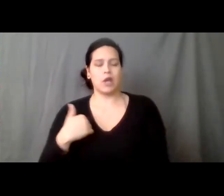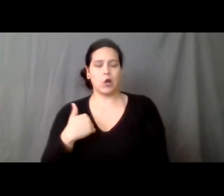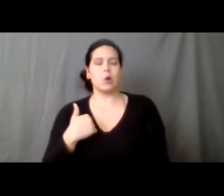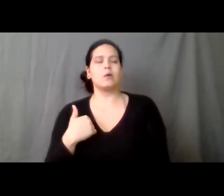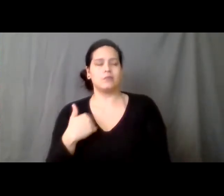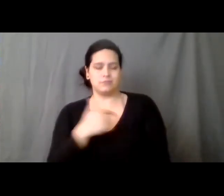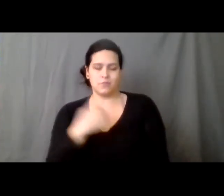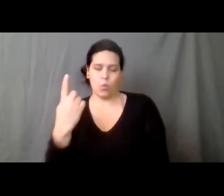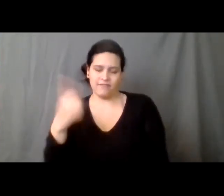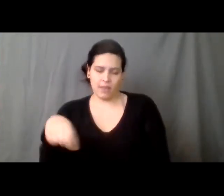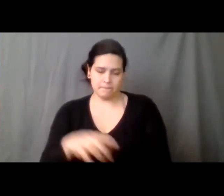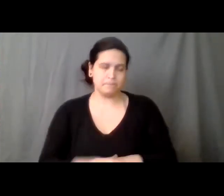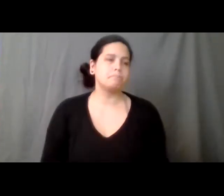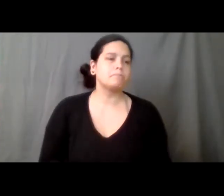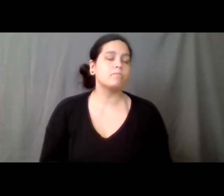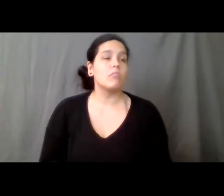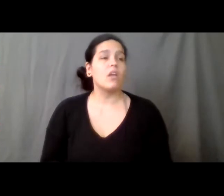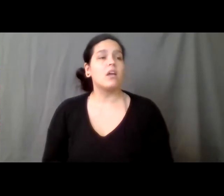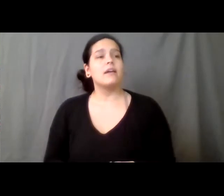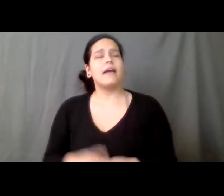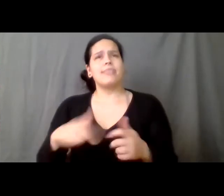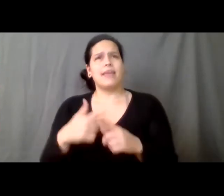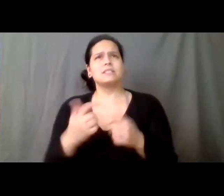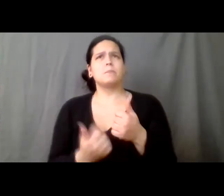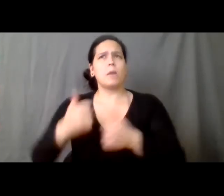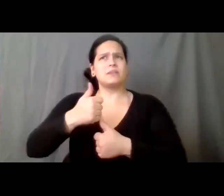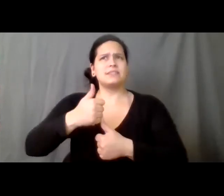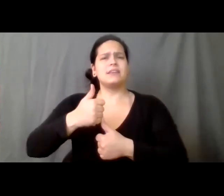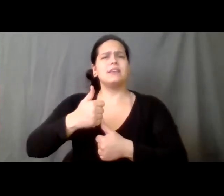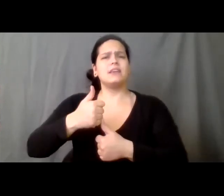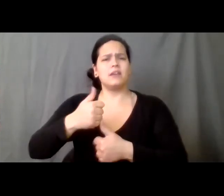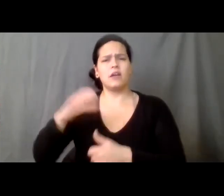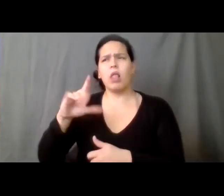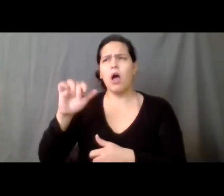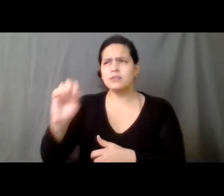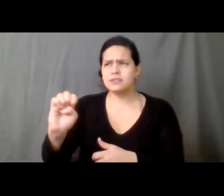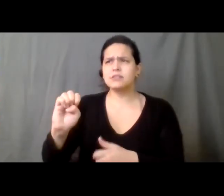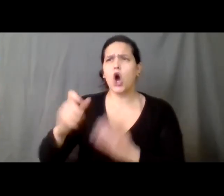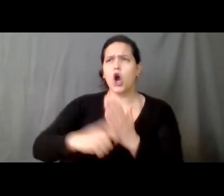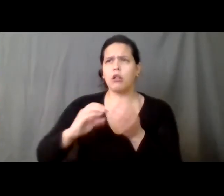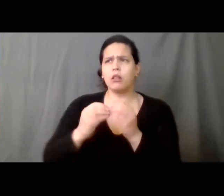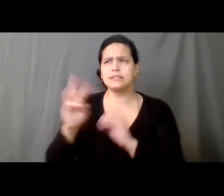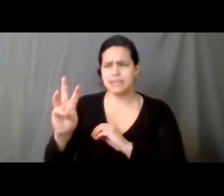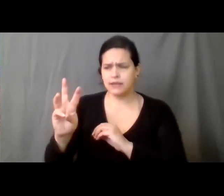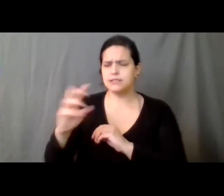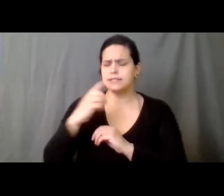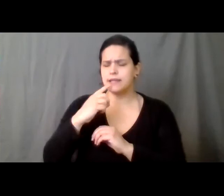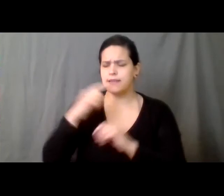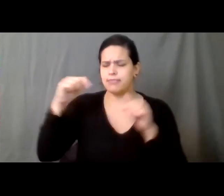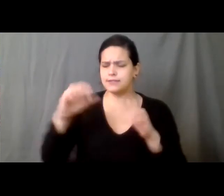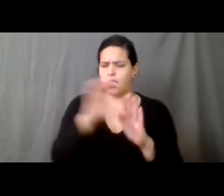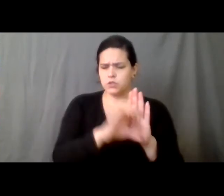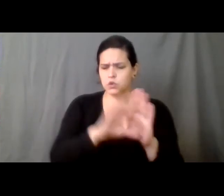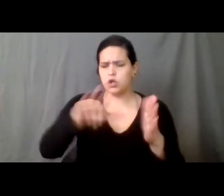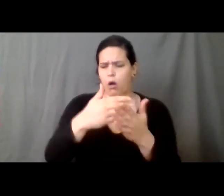the, what's the Supremacy Clause? It's Article 6. That says that this Constitution and all